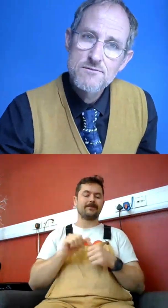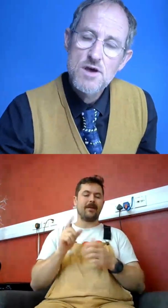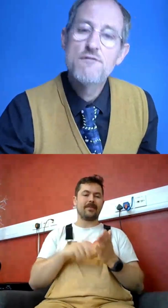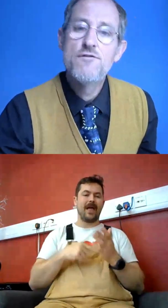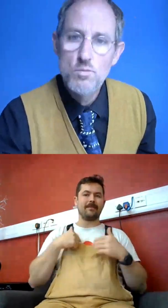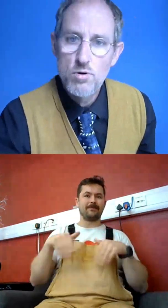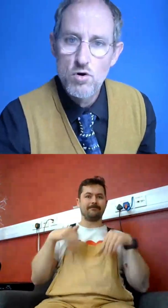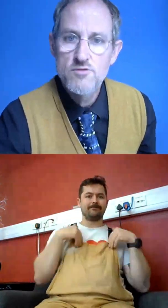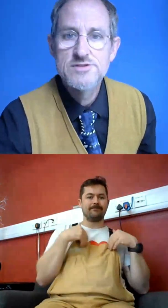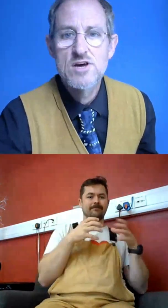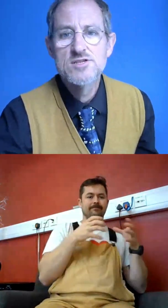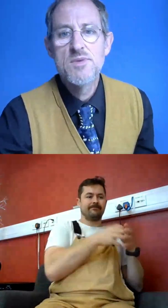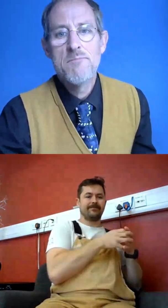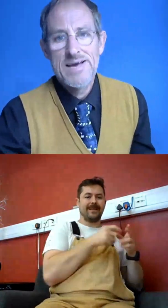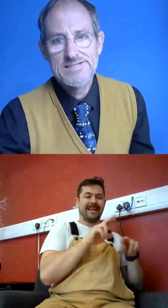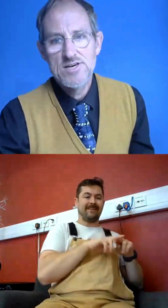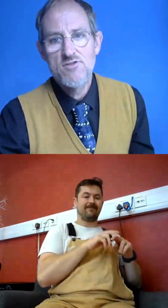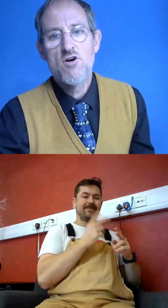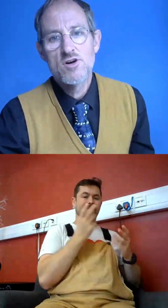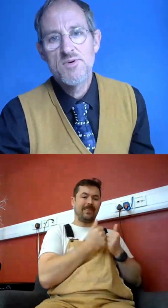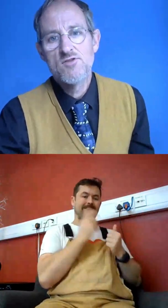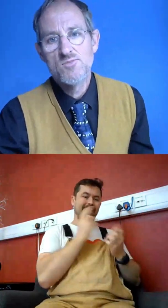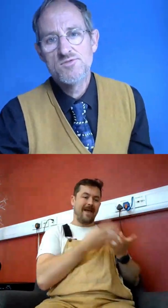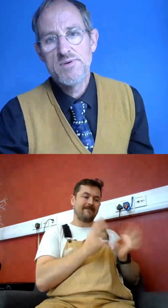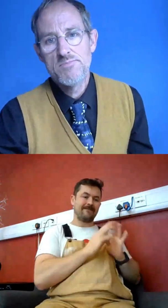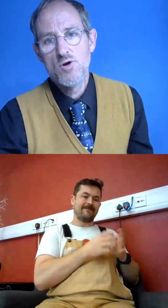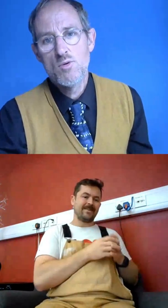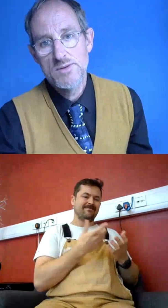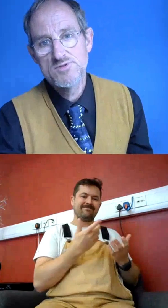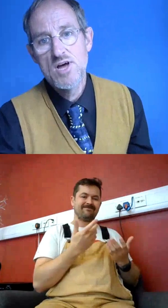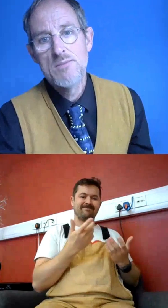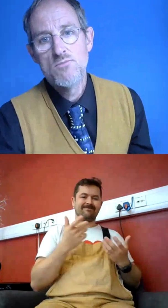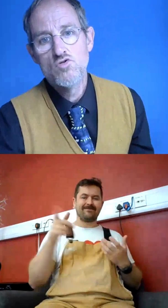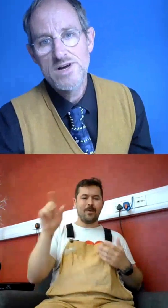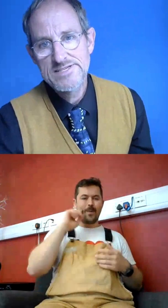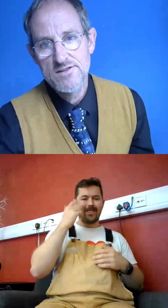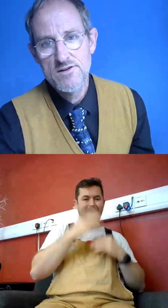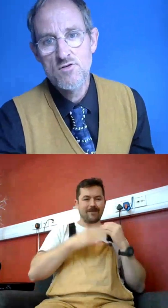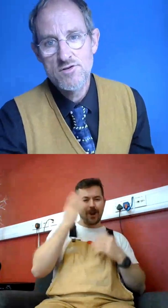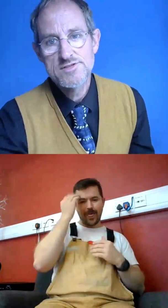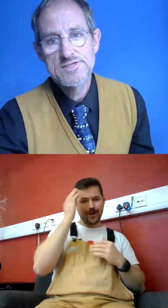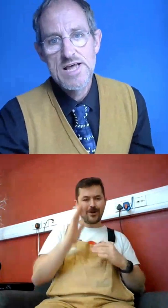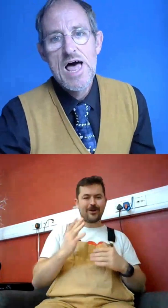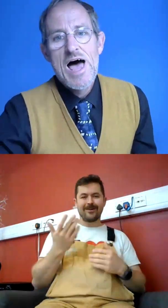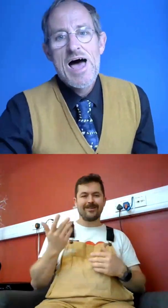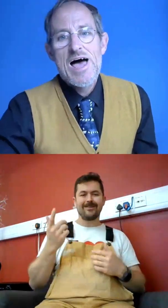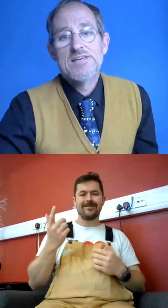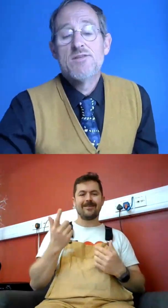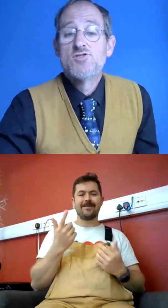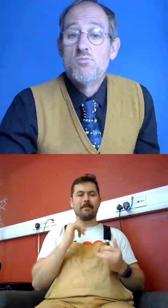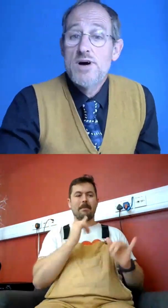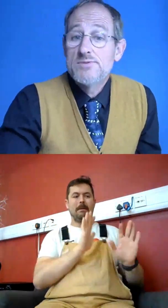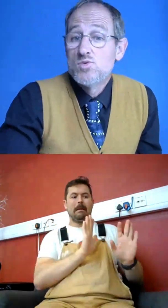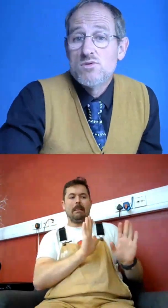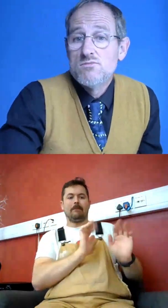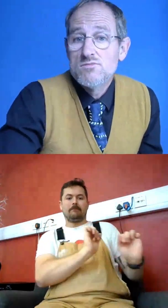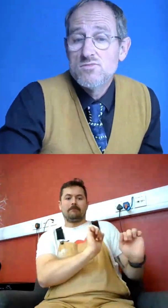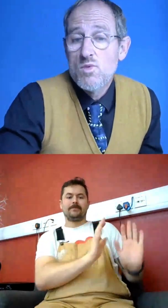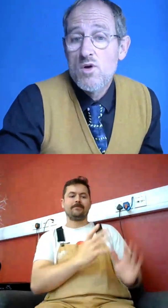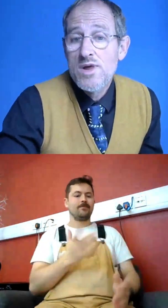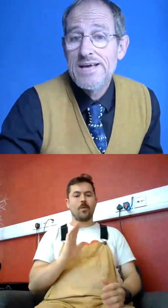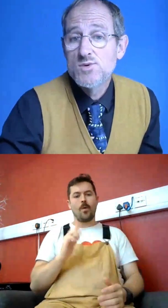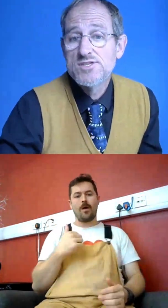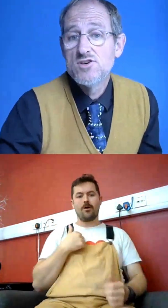one viewpoint. There is going to be mixed. There are going to be groups of people who are perhaps more reticent than others. Some perhaps